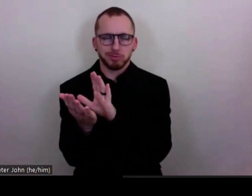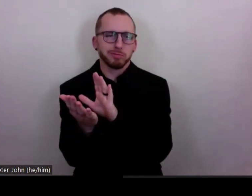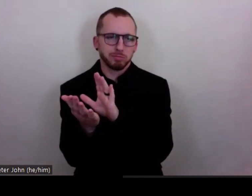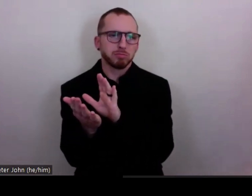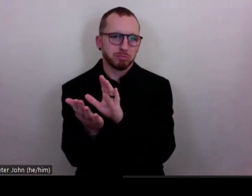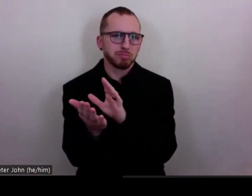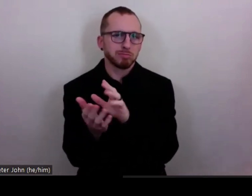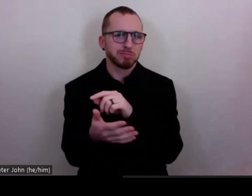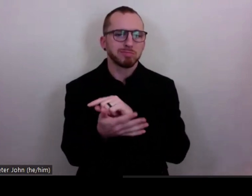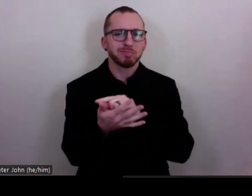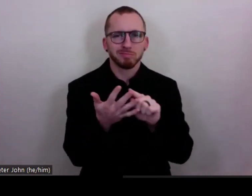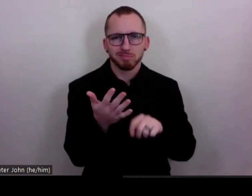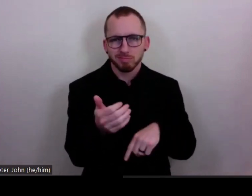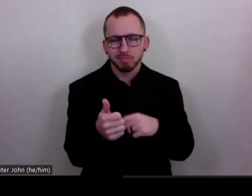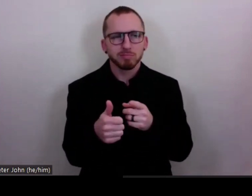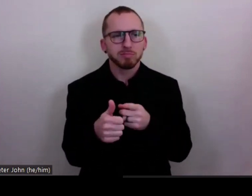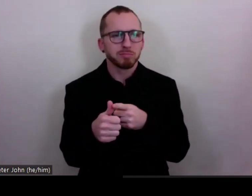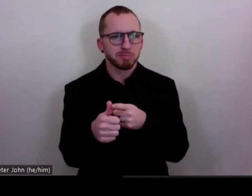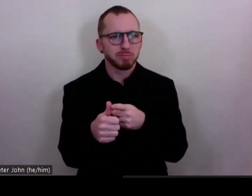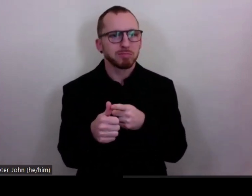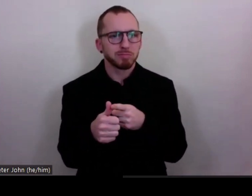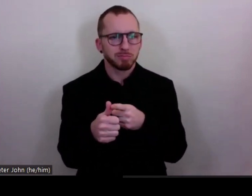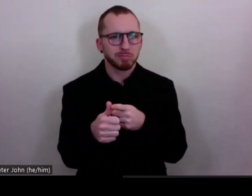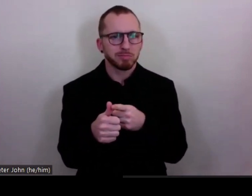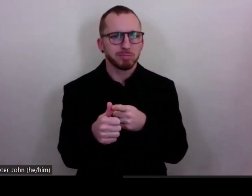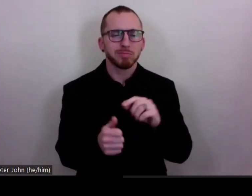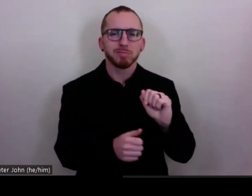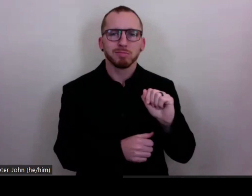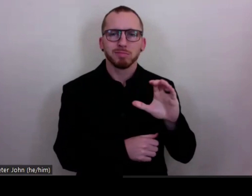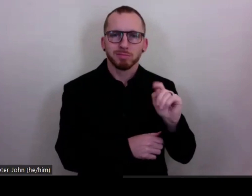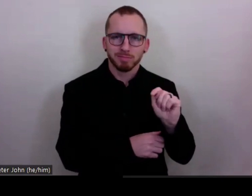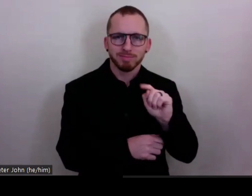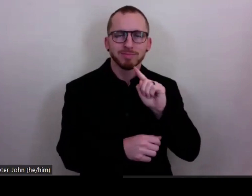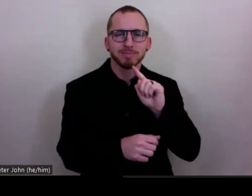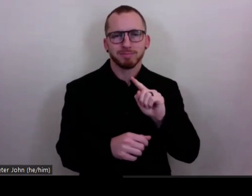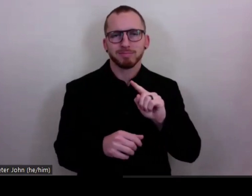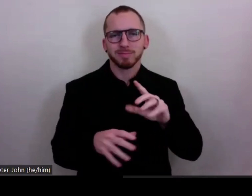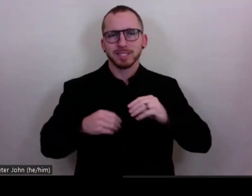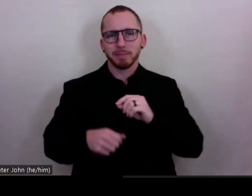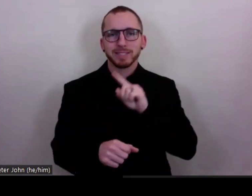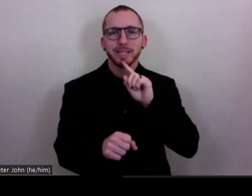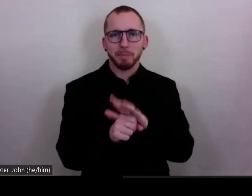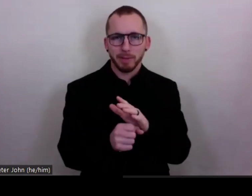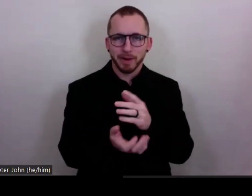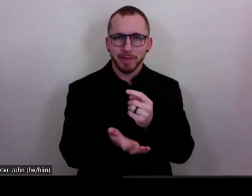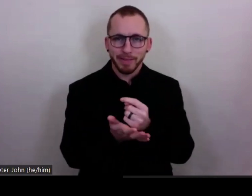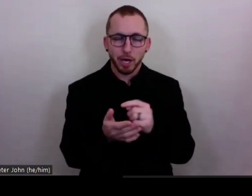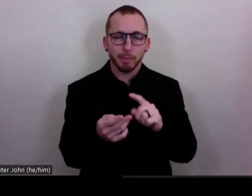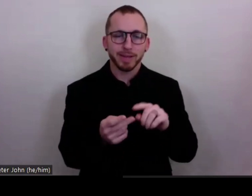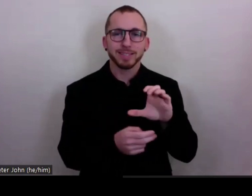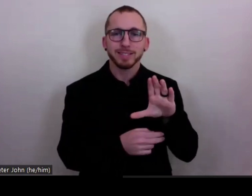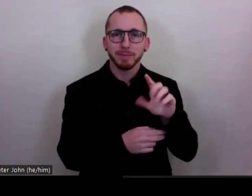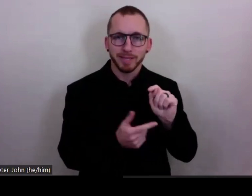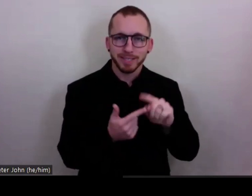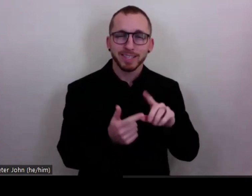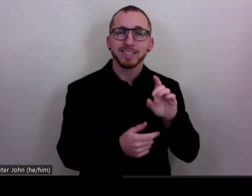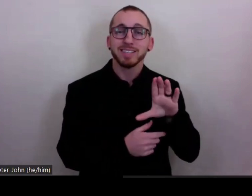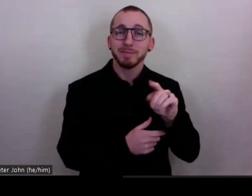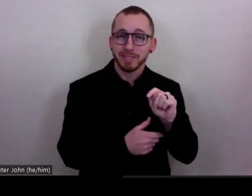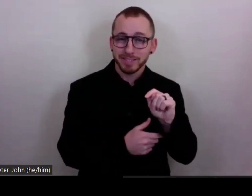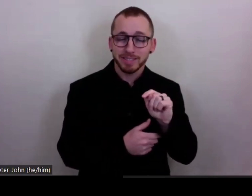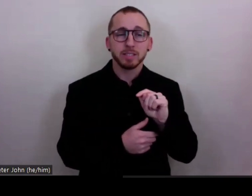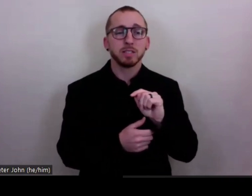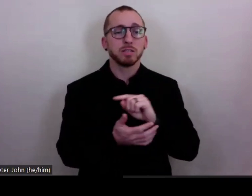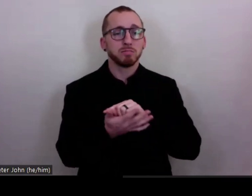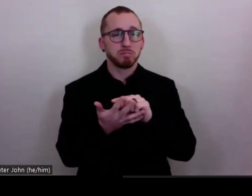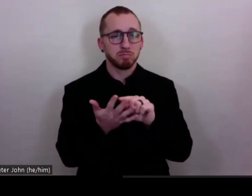of them are motivational interviewing, acceptance and commitment therapy, CBT, DBT,